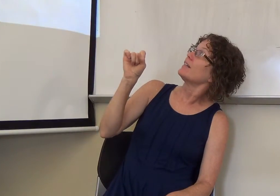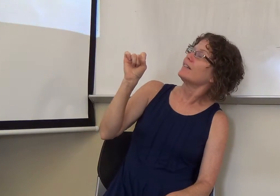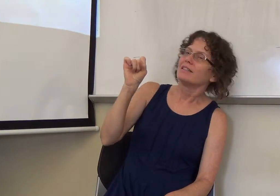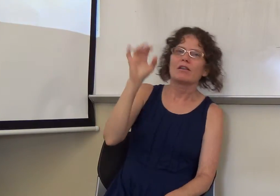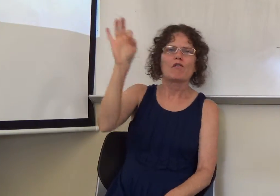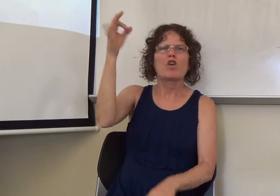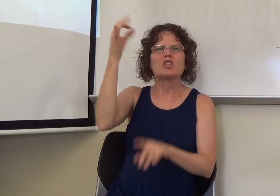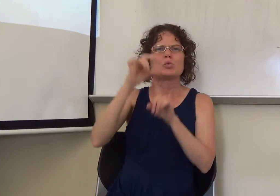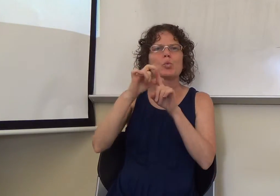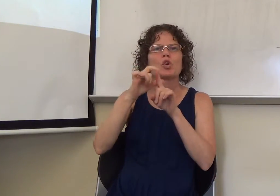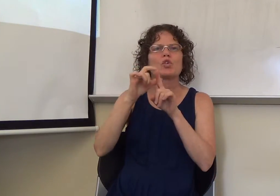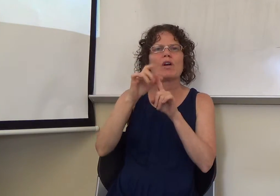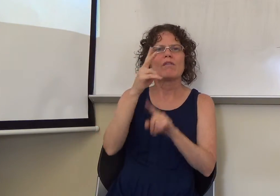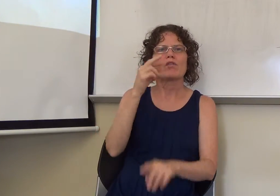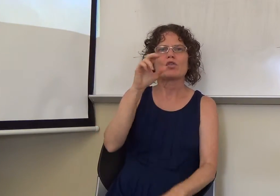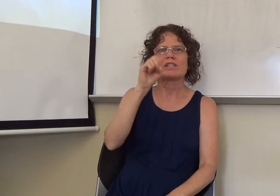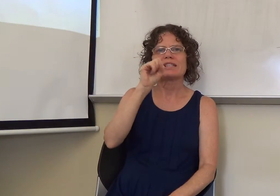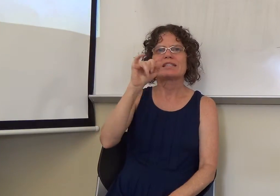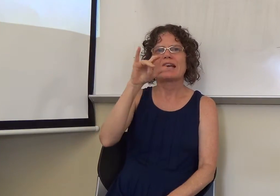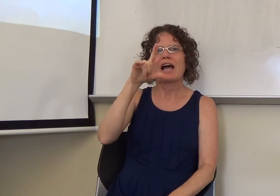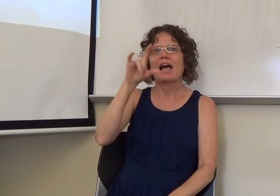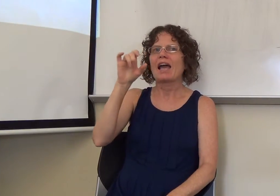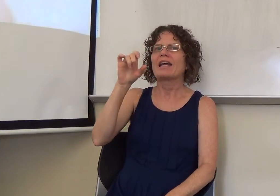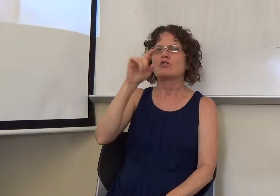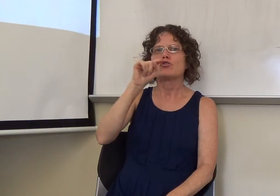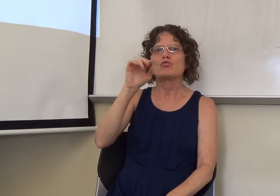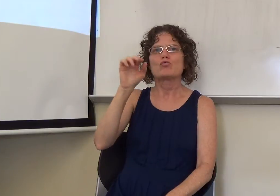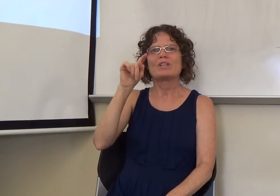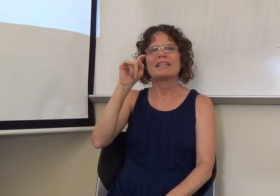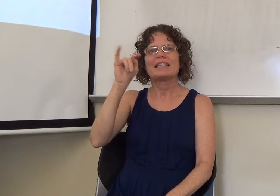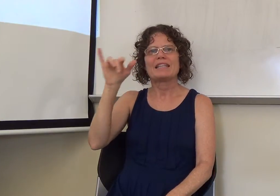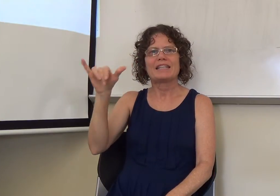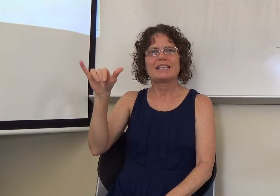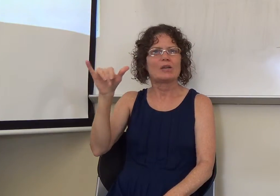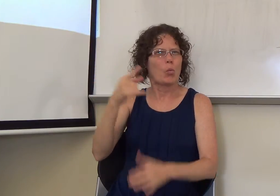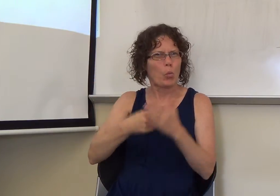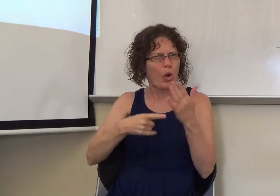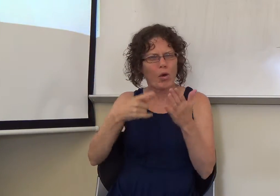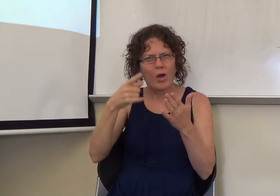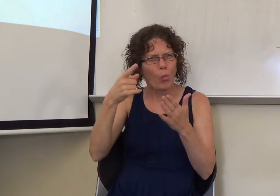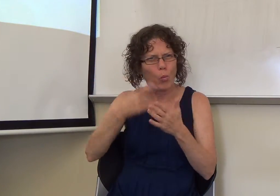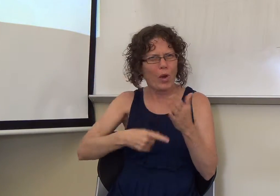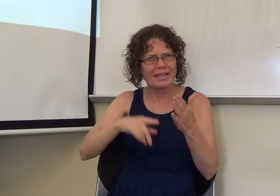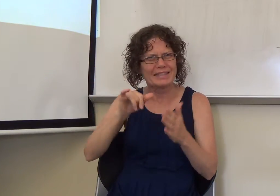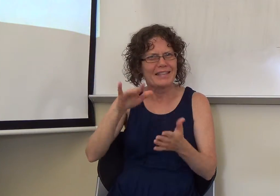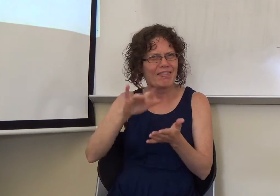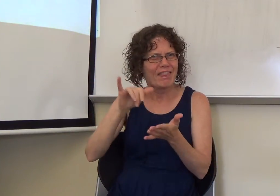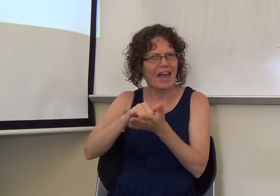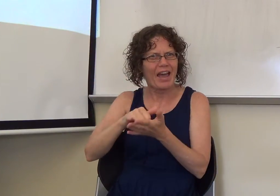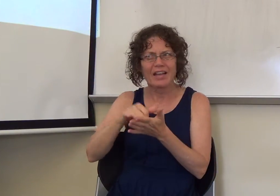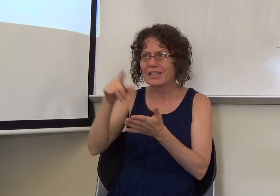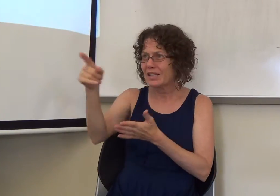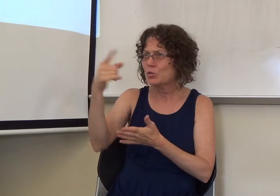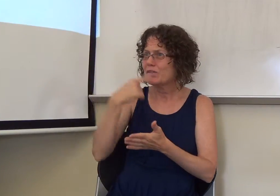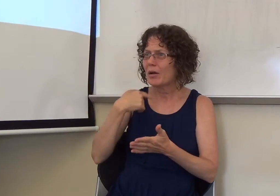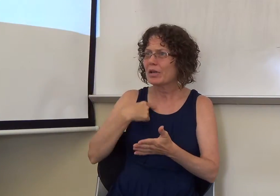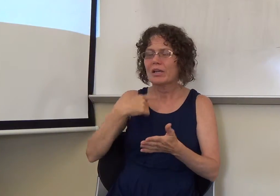So it's the Versailles Treaty. Okay, and what was that? Do you know? Can you tell us what it was? It was a treaty that was